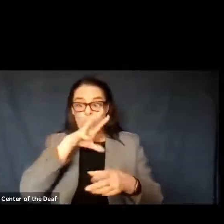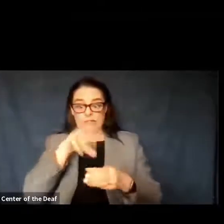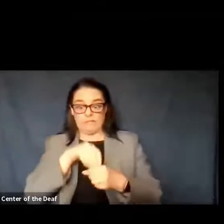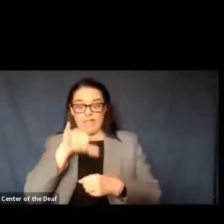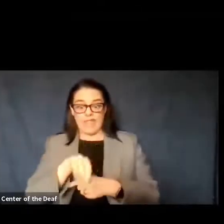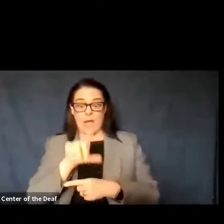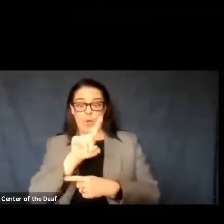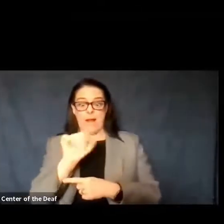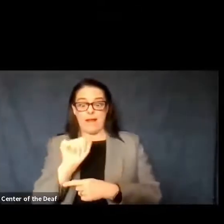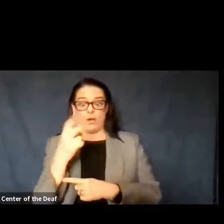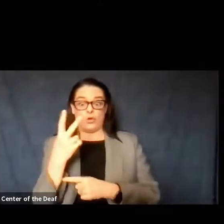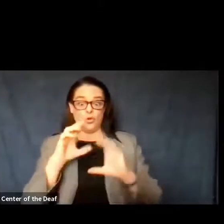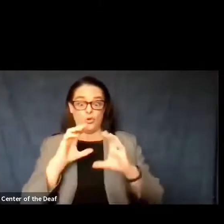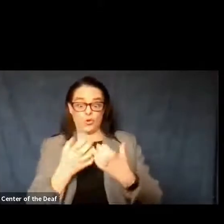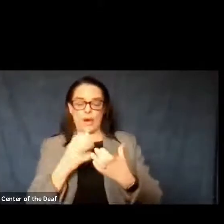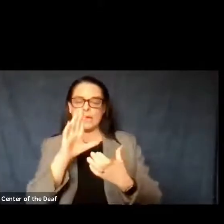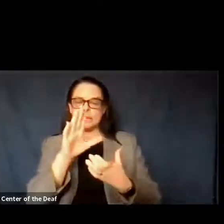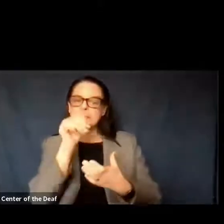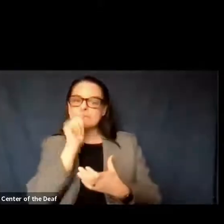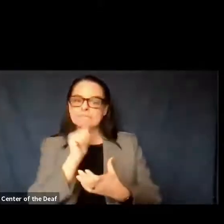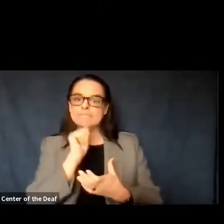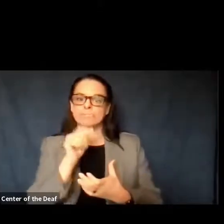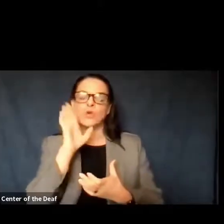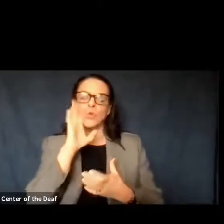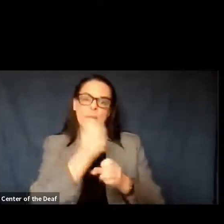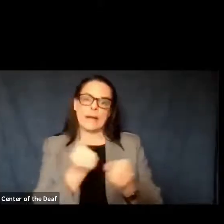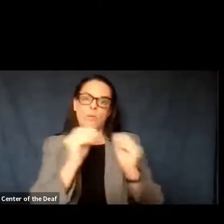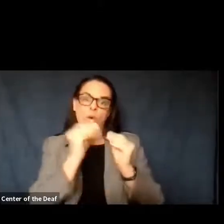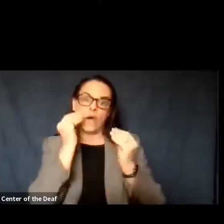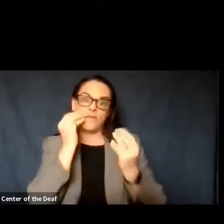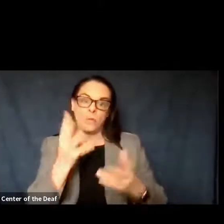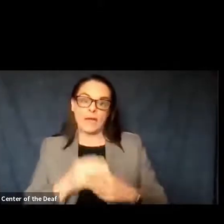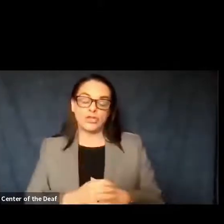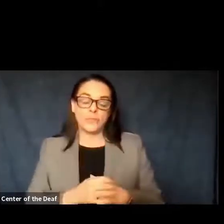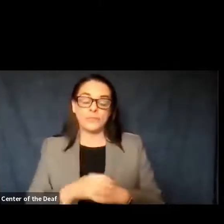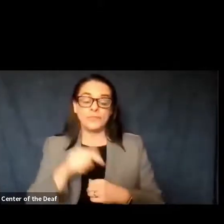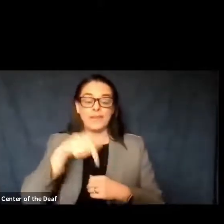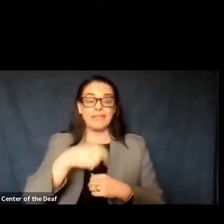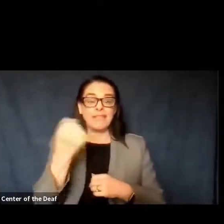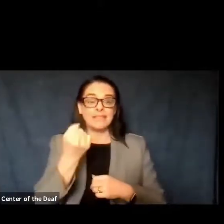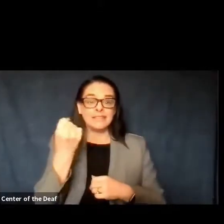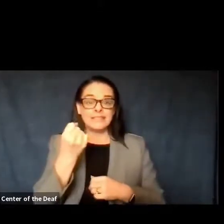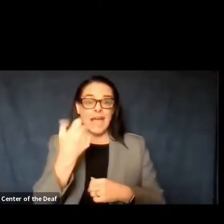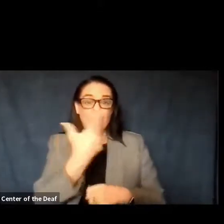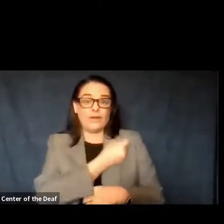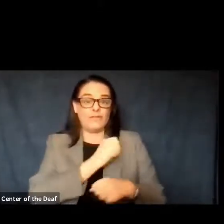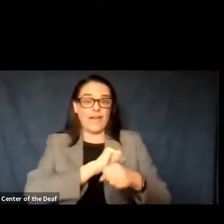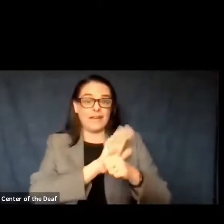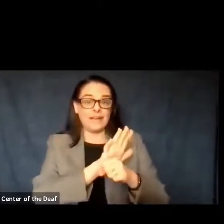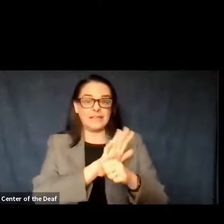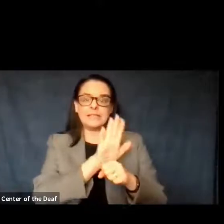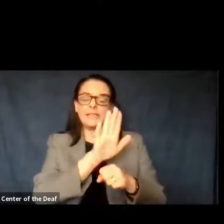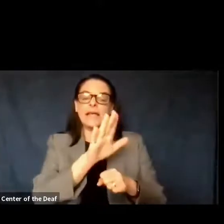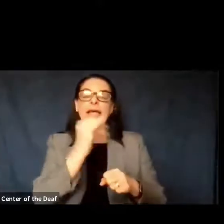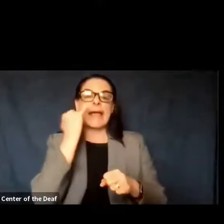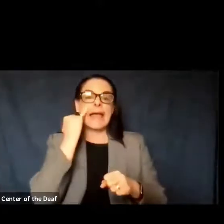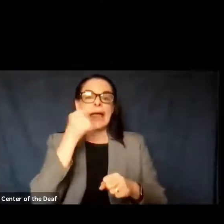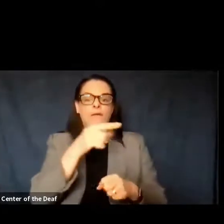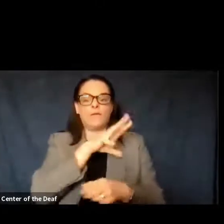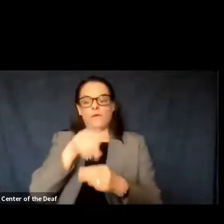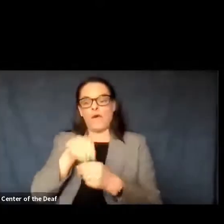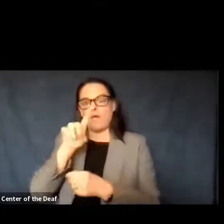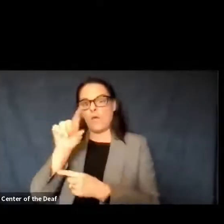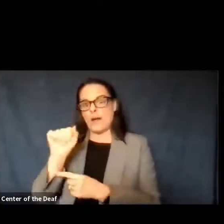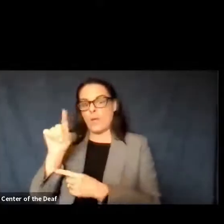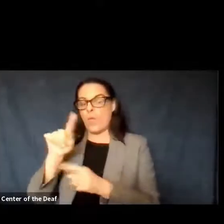your way. Saturday's clinic is for those who meet the criteria and do not have a scheduled appointment to receive the vaccine at